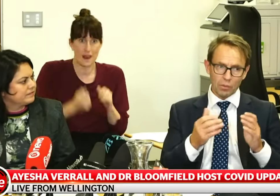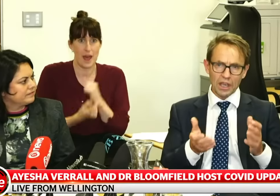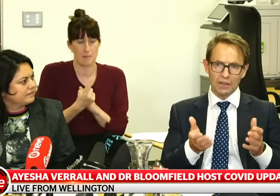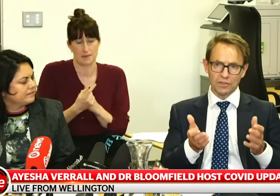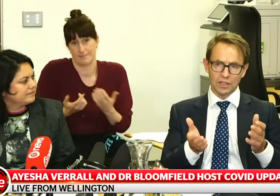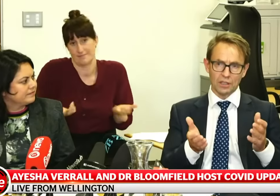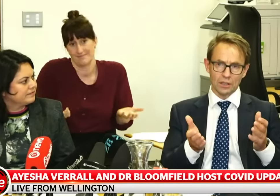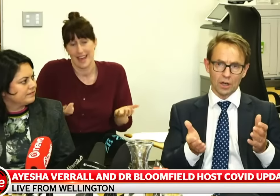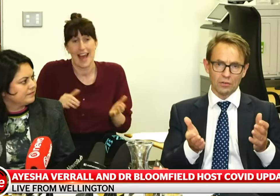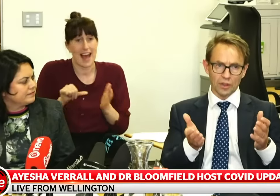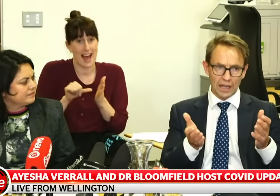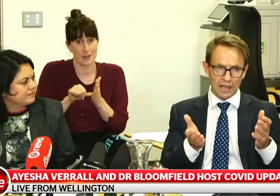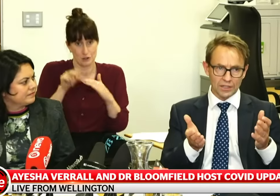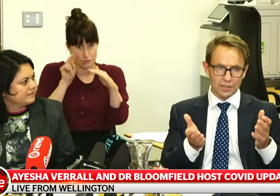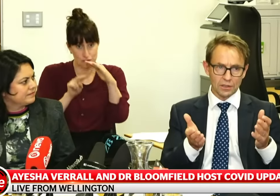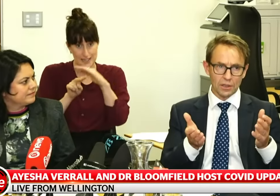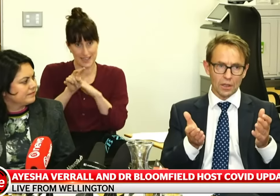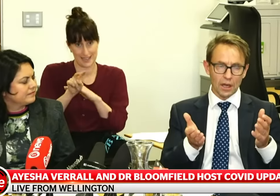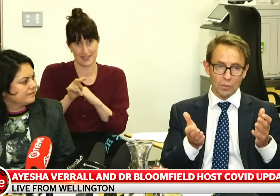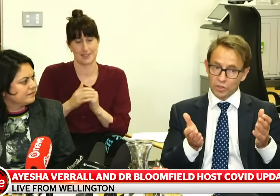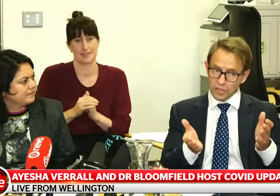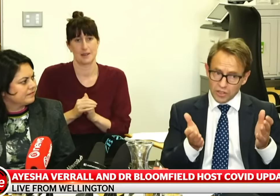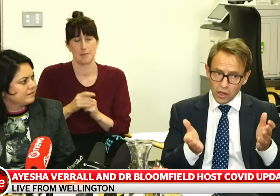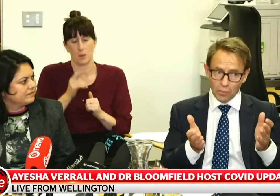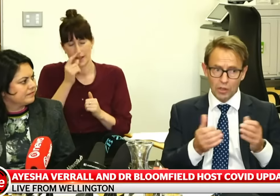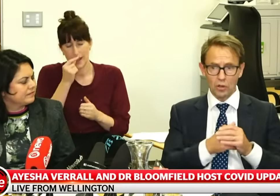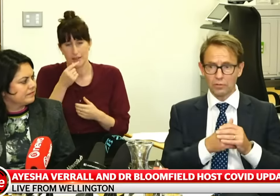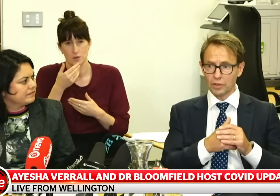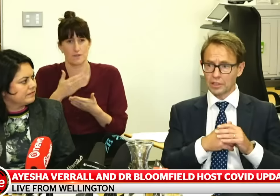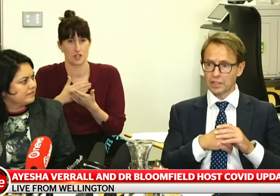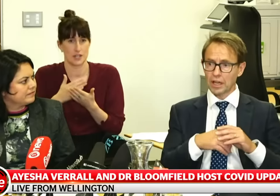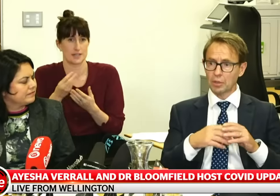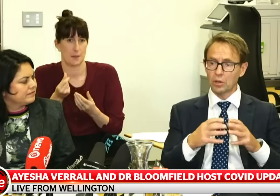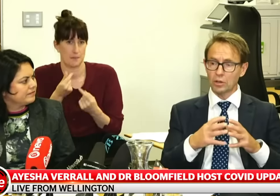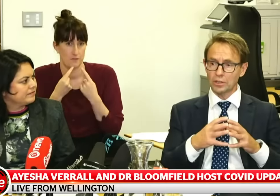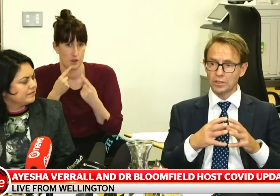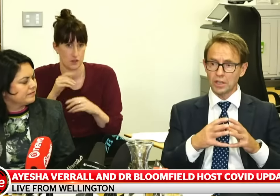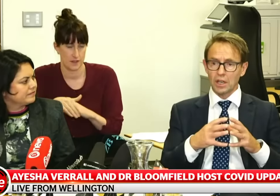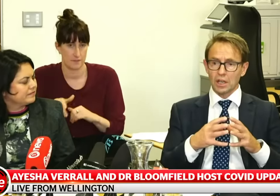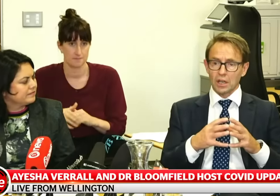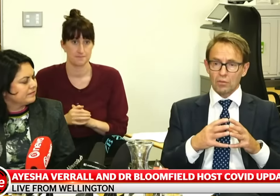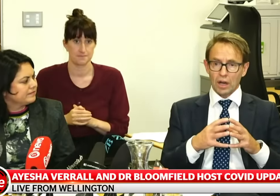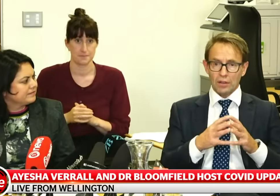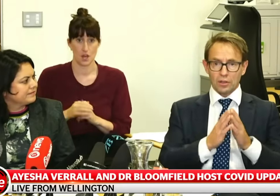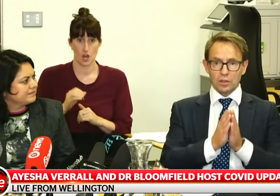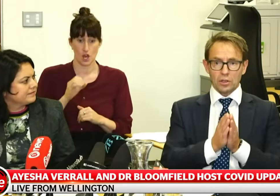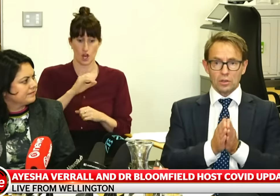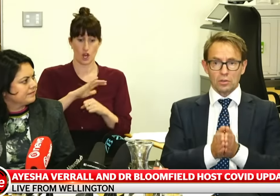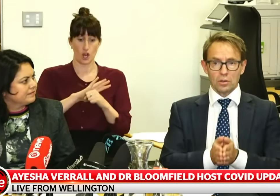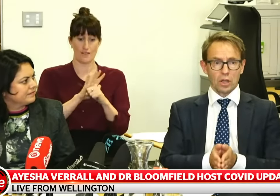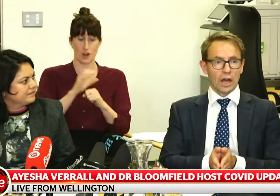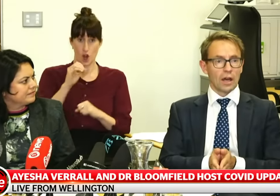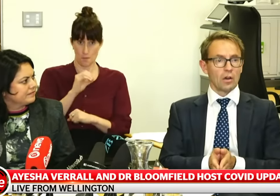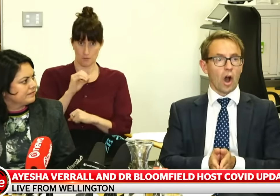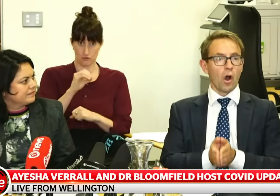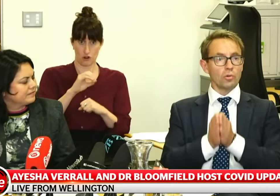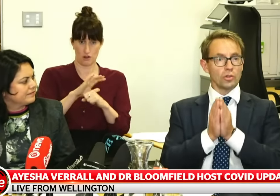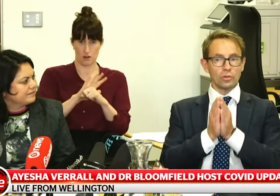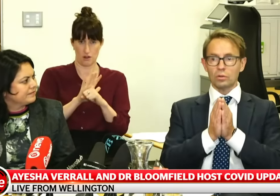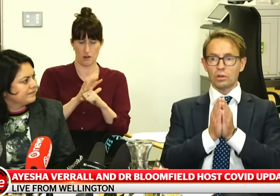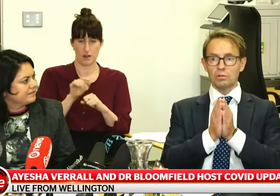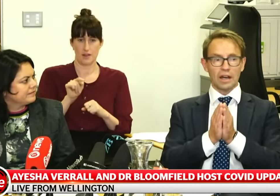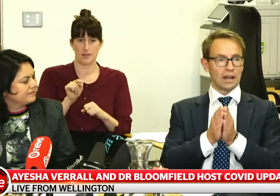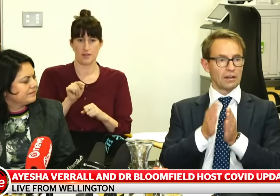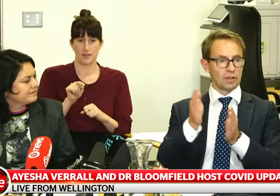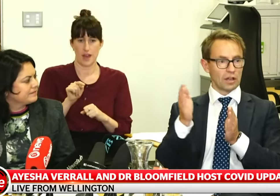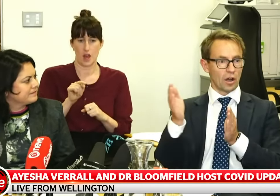But what we have seen over the last, since the Omicron variant came along, is rather than a whole